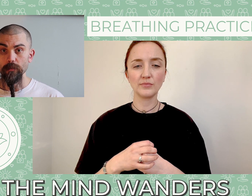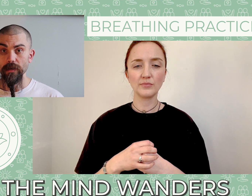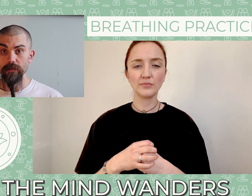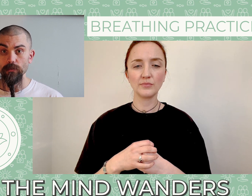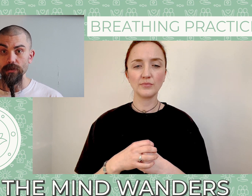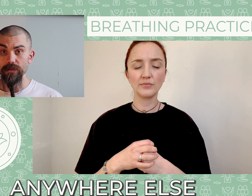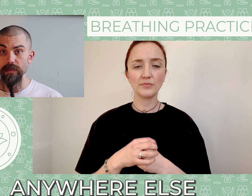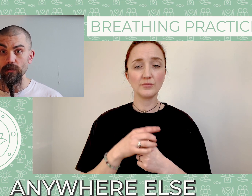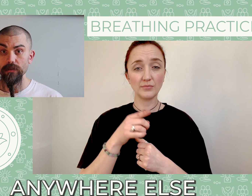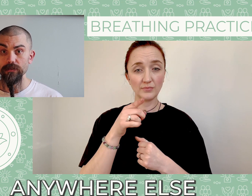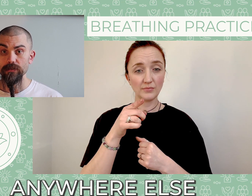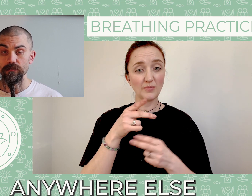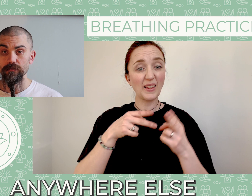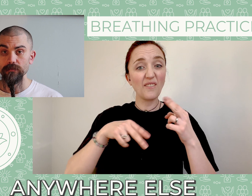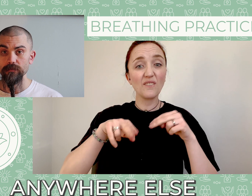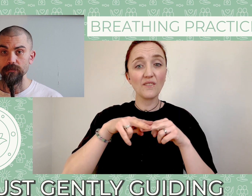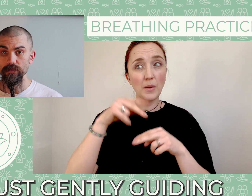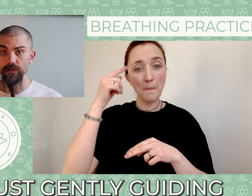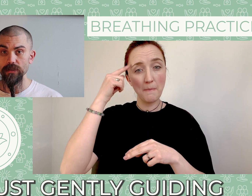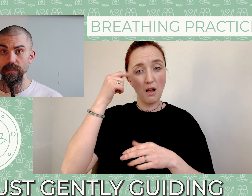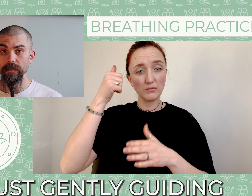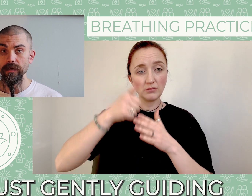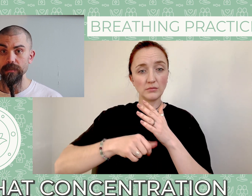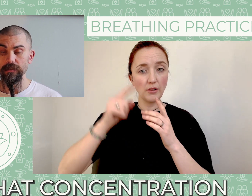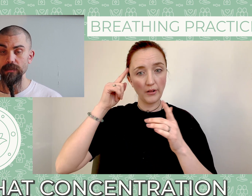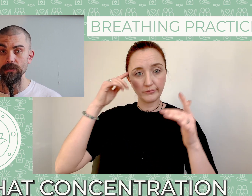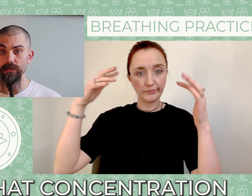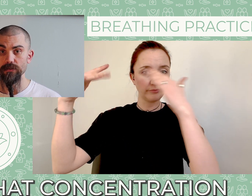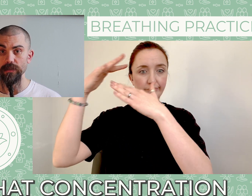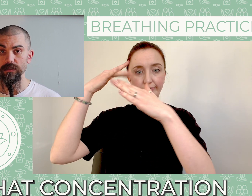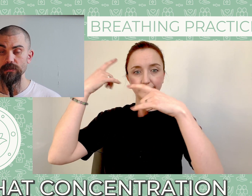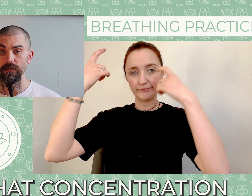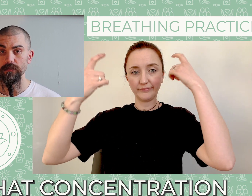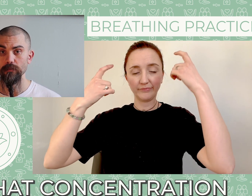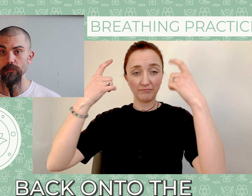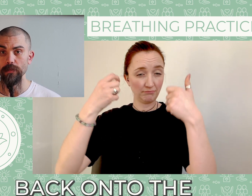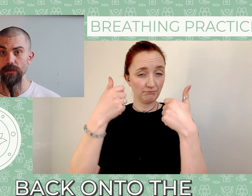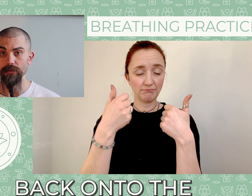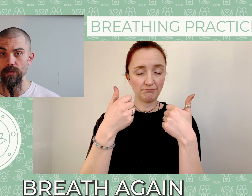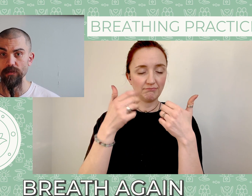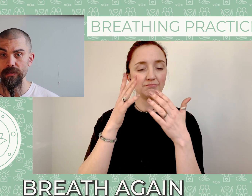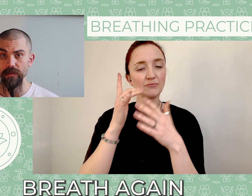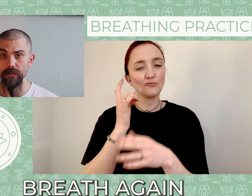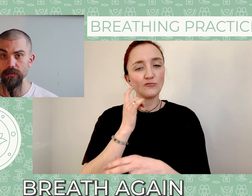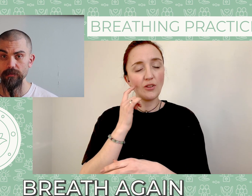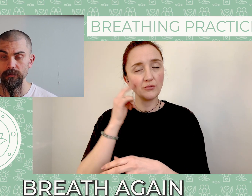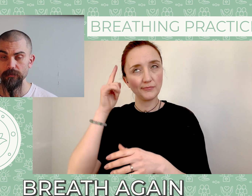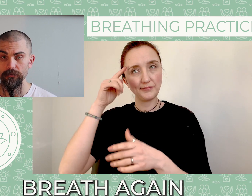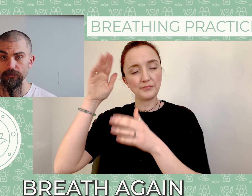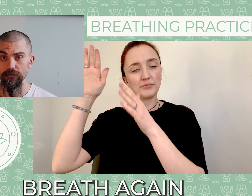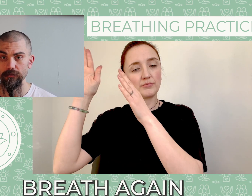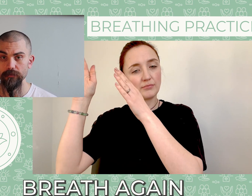And if the mind wanders anywhere else, just gently guiding that concentration back onto the breath again.